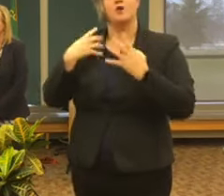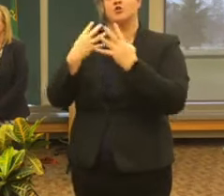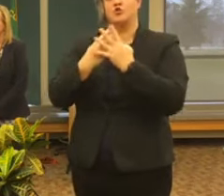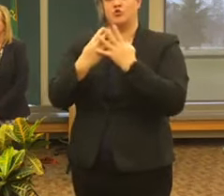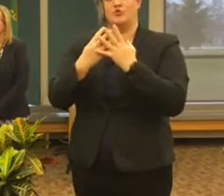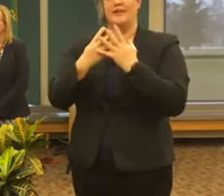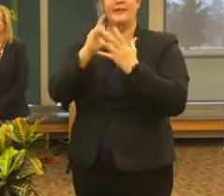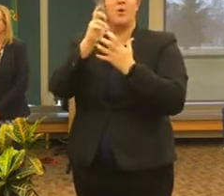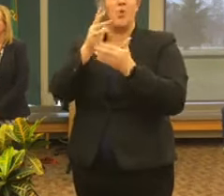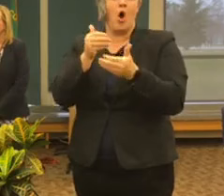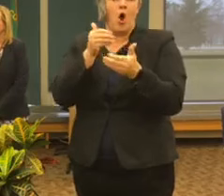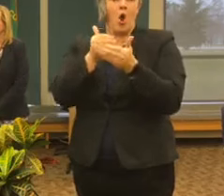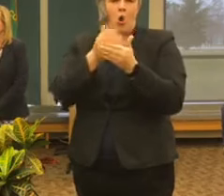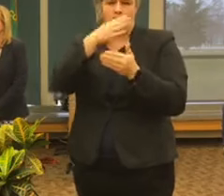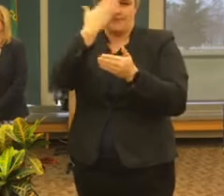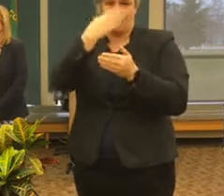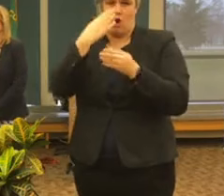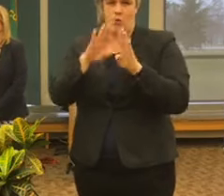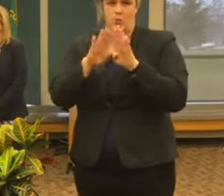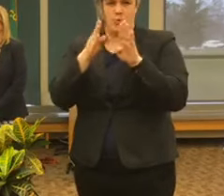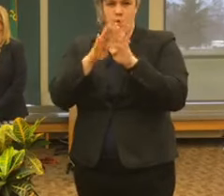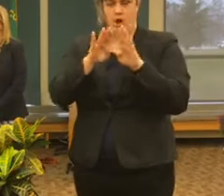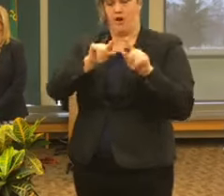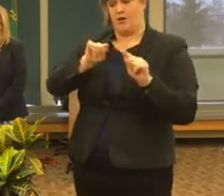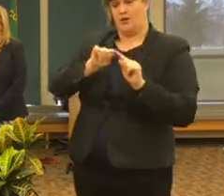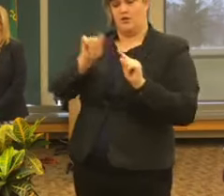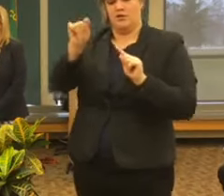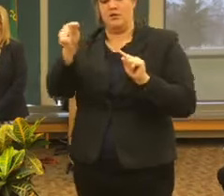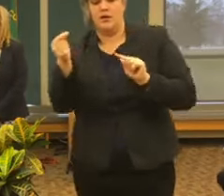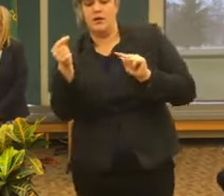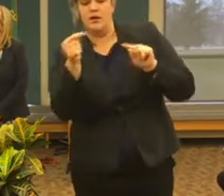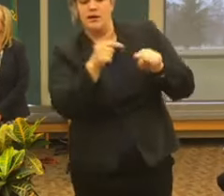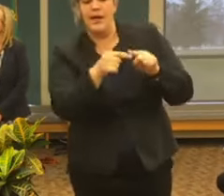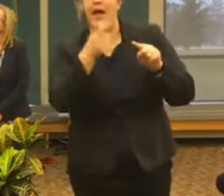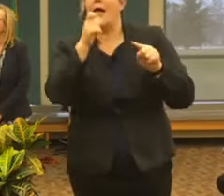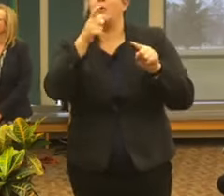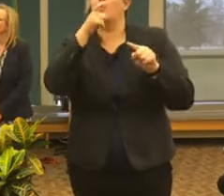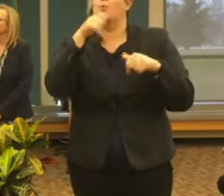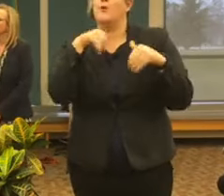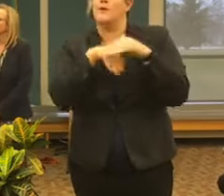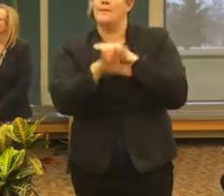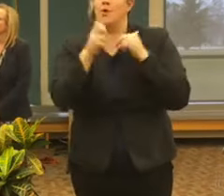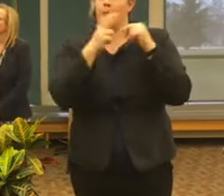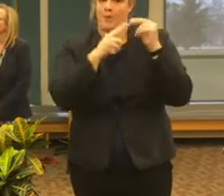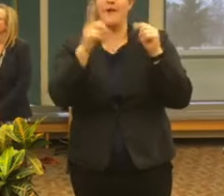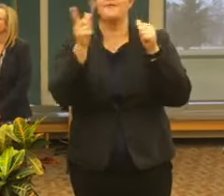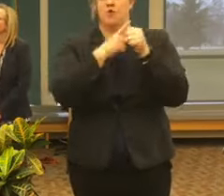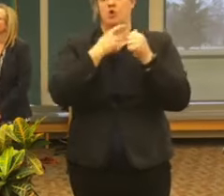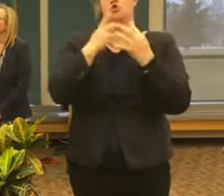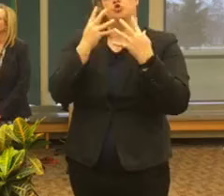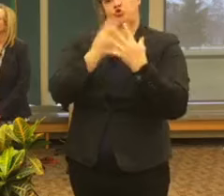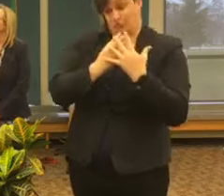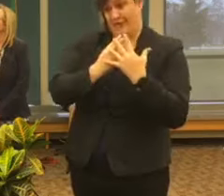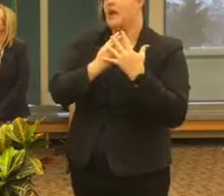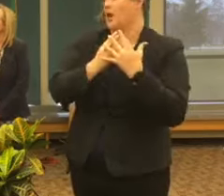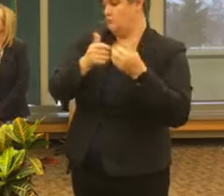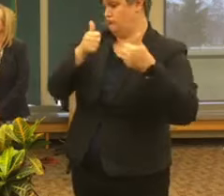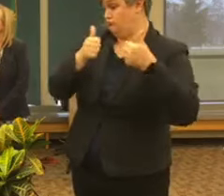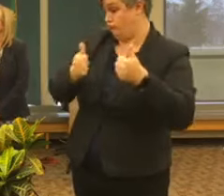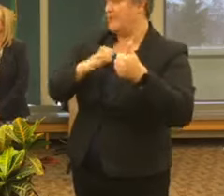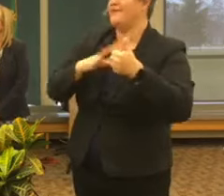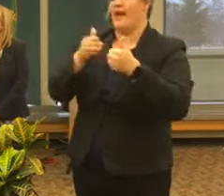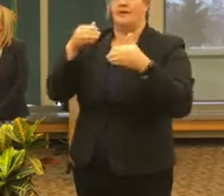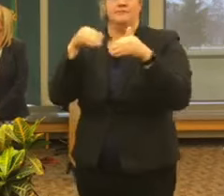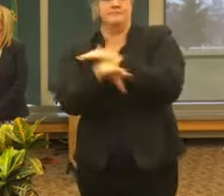to be as close to the front door as possible so that anyone coming into your building would be screened before gaining entry into the building.